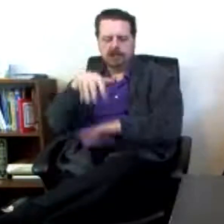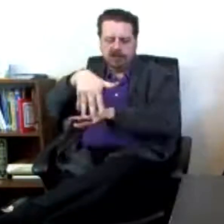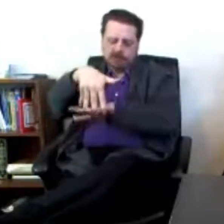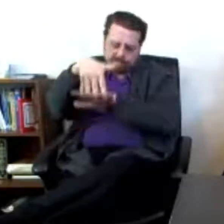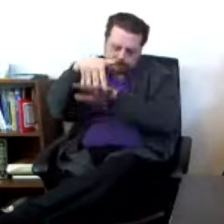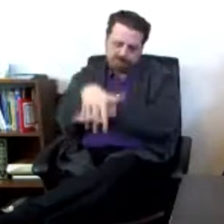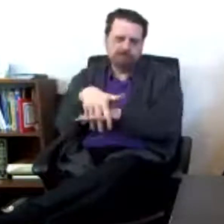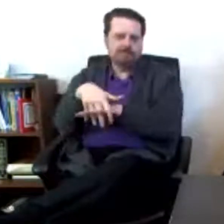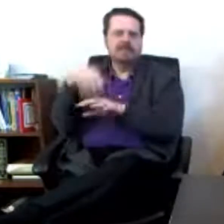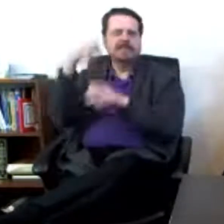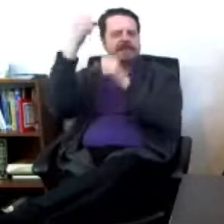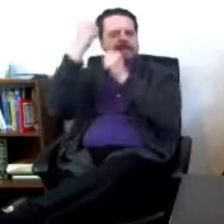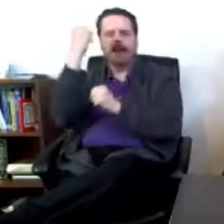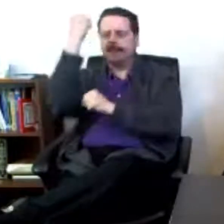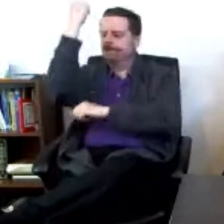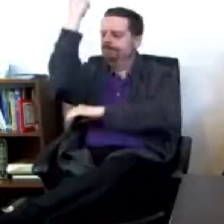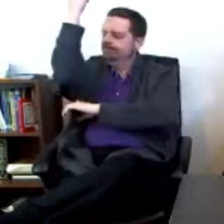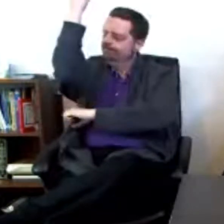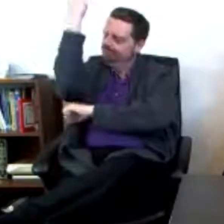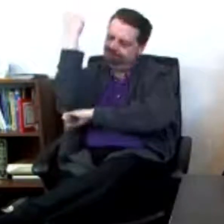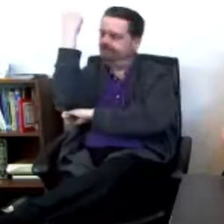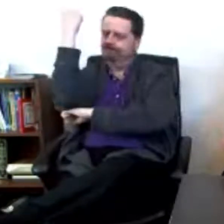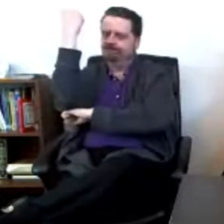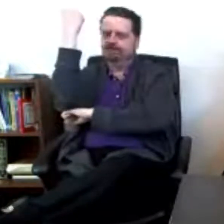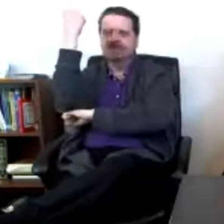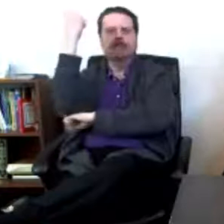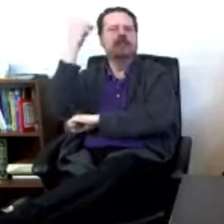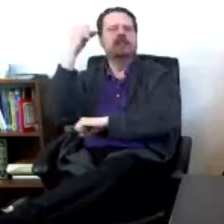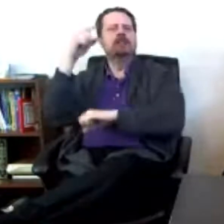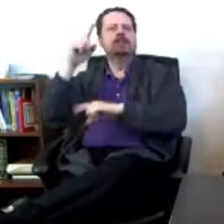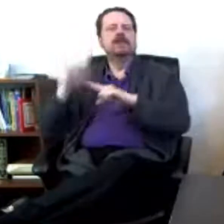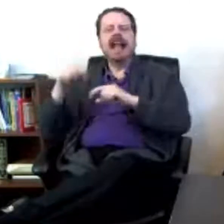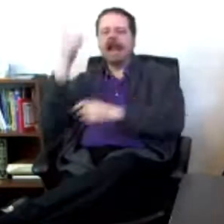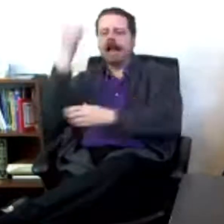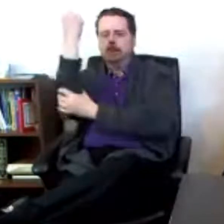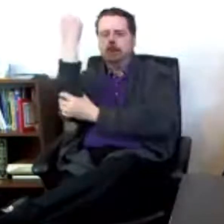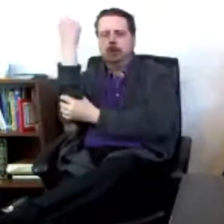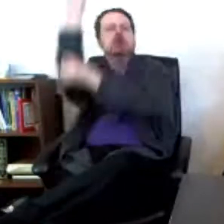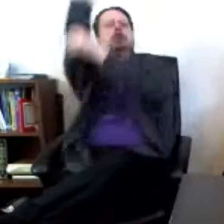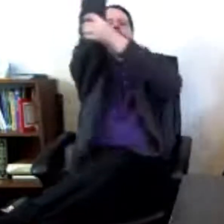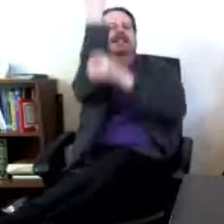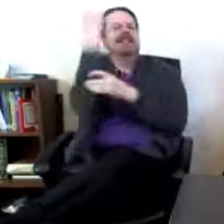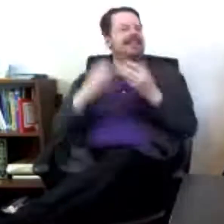fixed. Solidly fixed means nobody could take it easily.